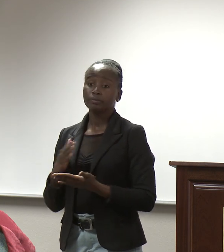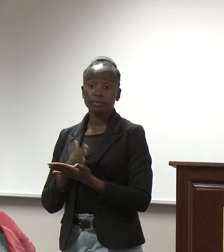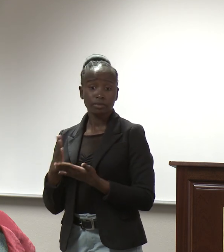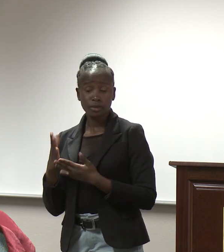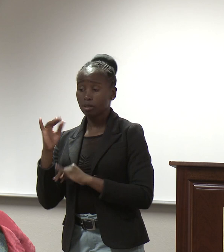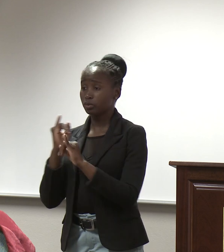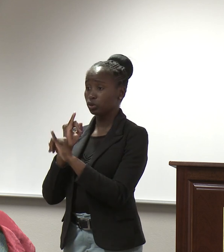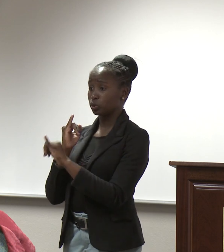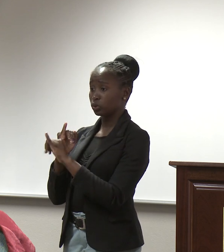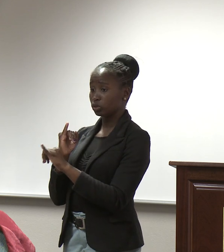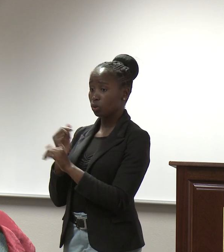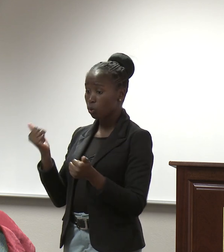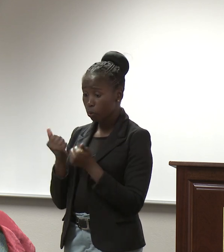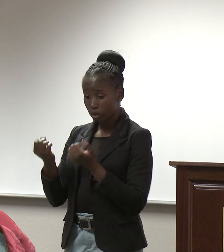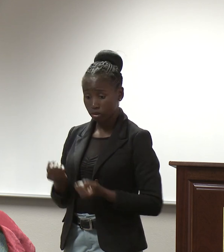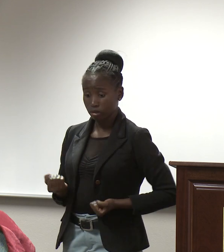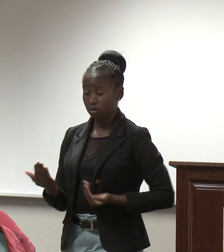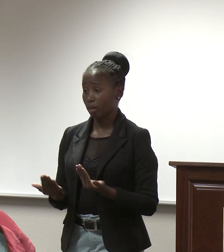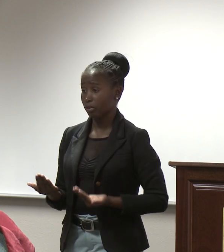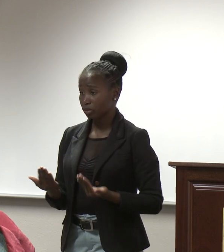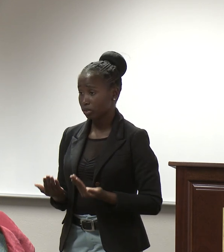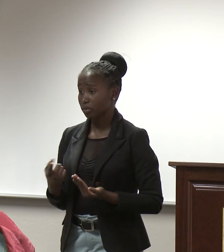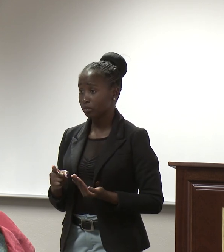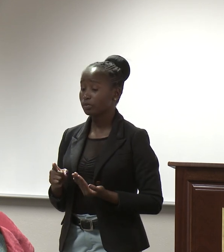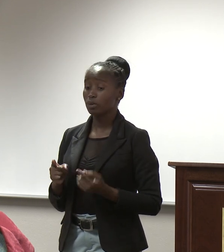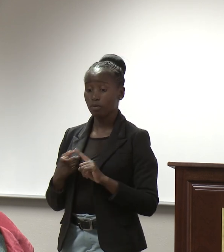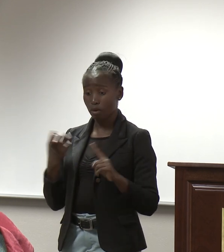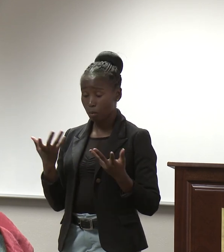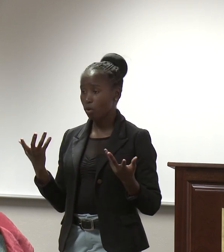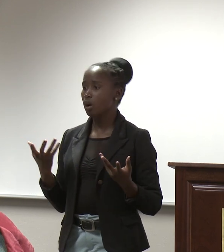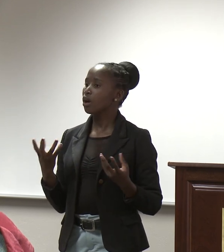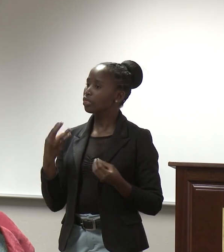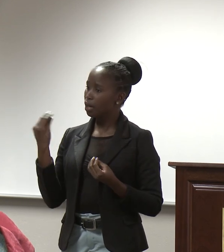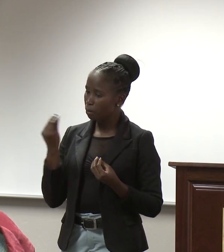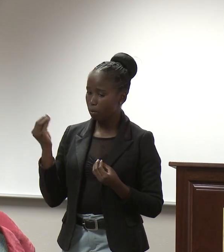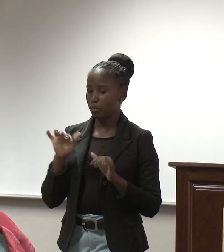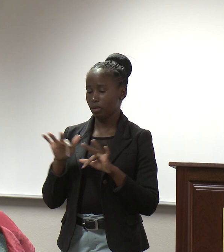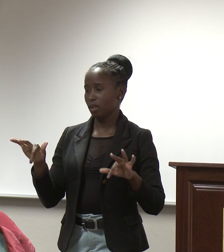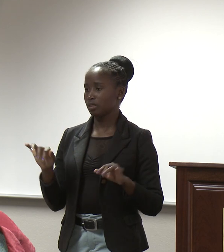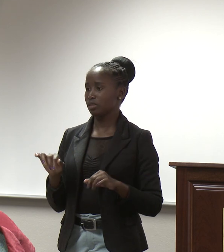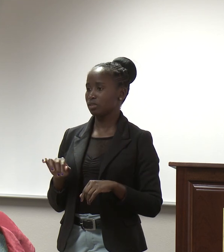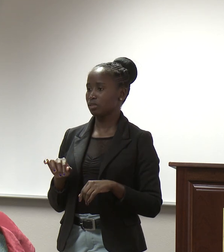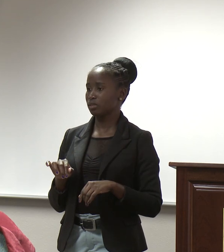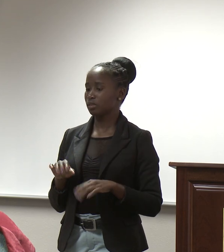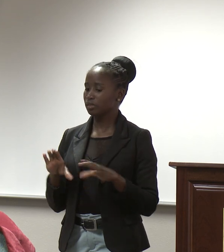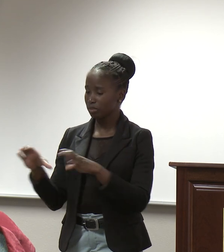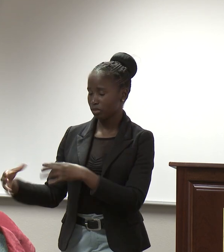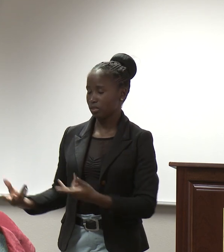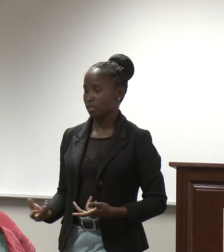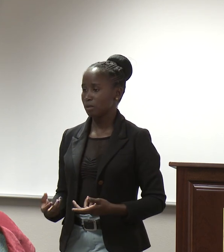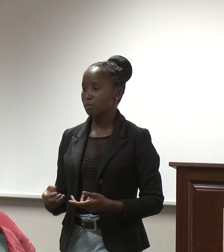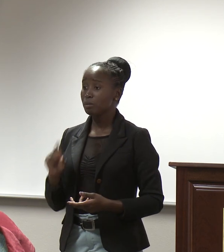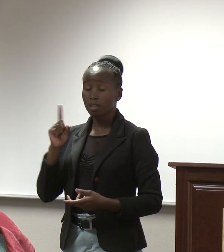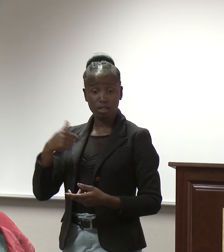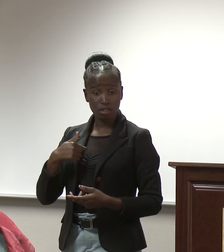services of the anxieties and the aspirations of the popular classes. Because we have to face one thing, and that's the question I leave